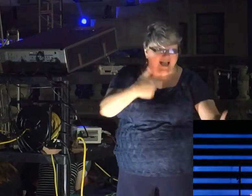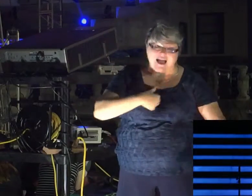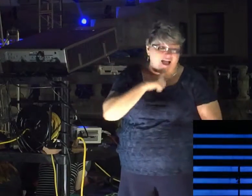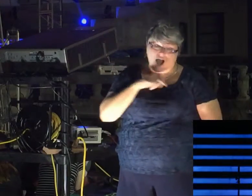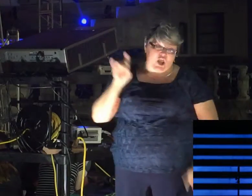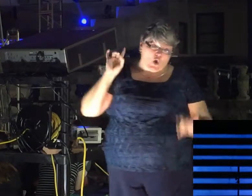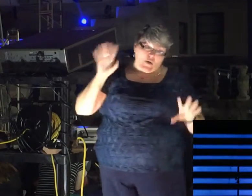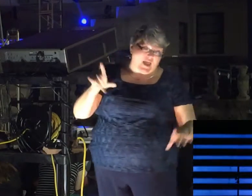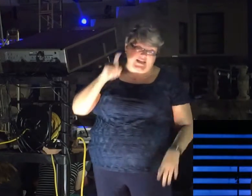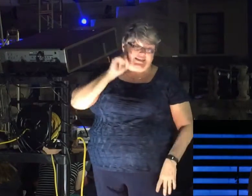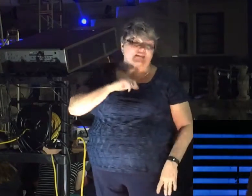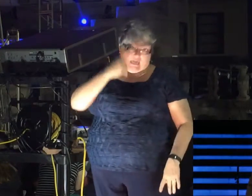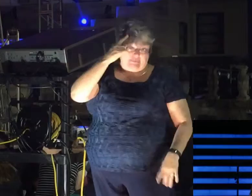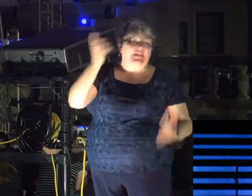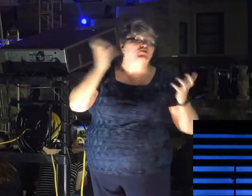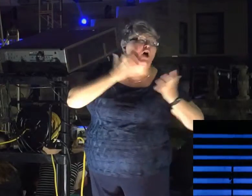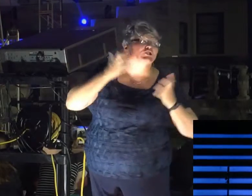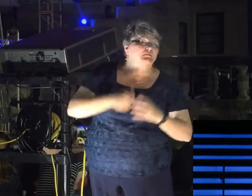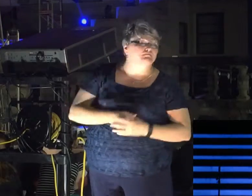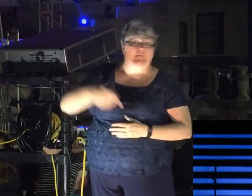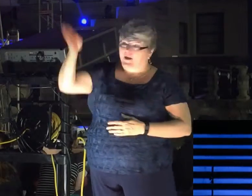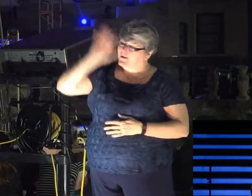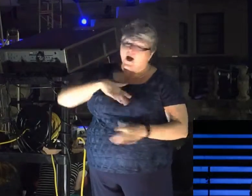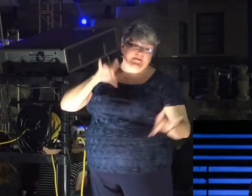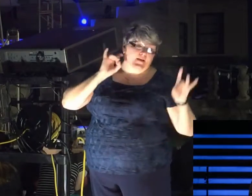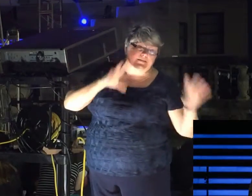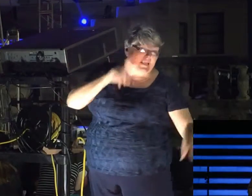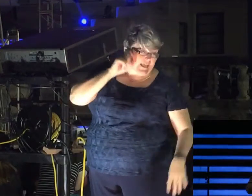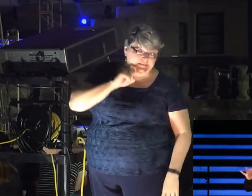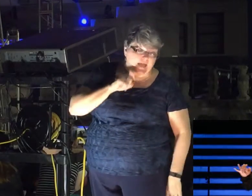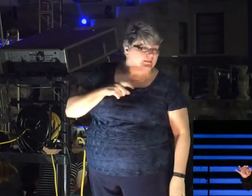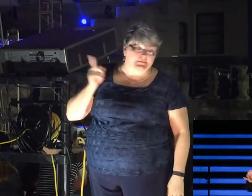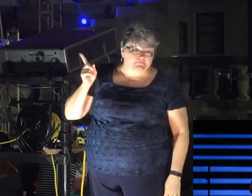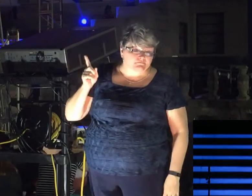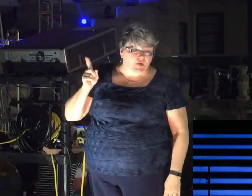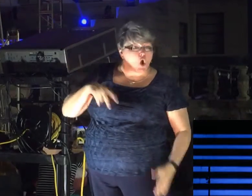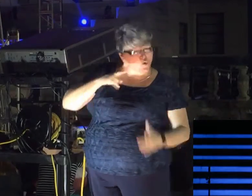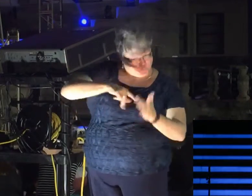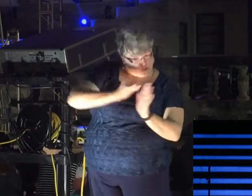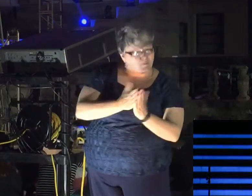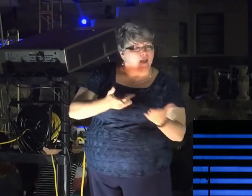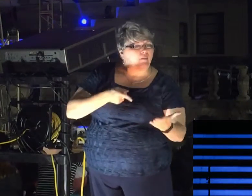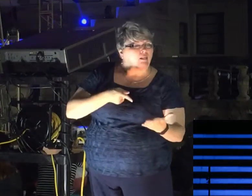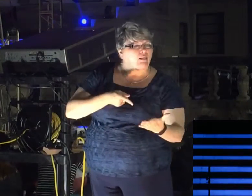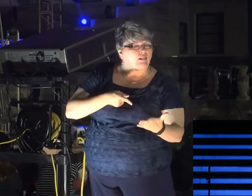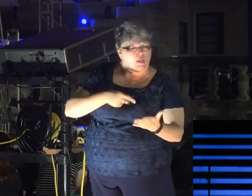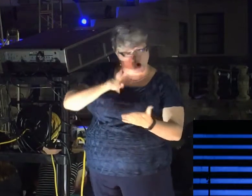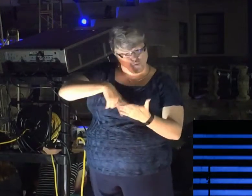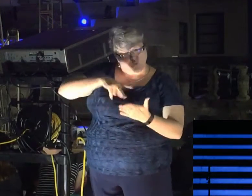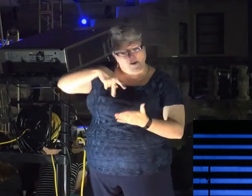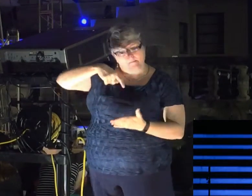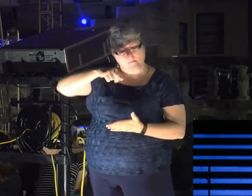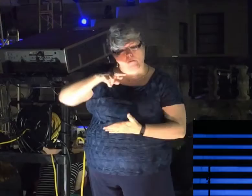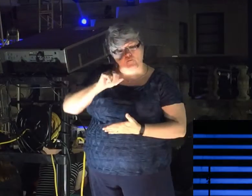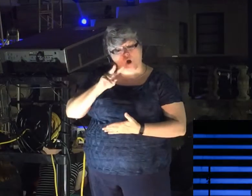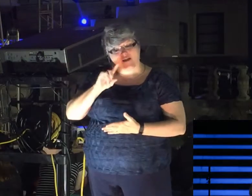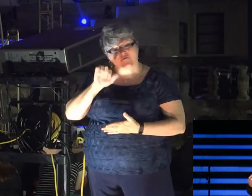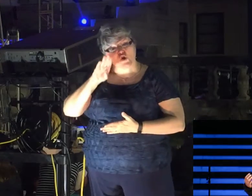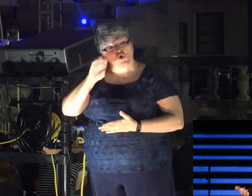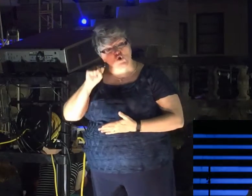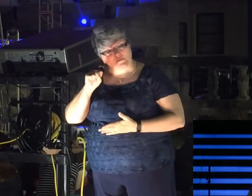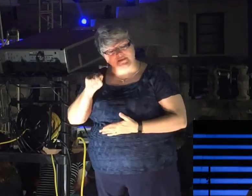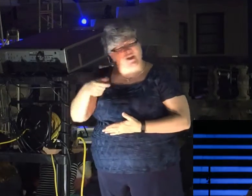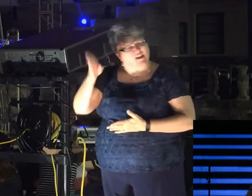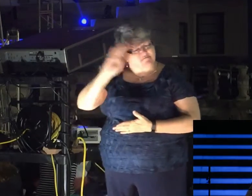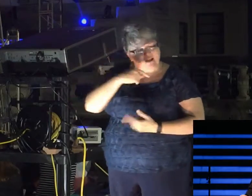tell you something. I don't hate sex. I think it's awesome. God doesn't hate sex either. Read your Bible. Read